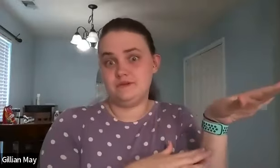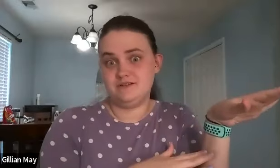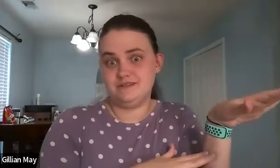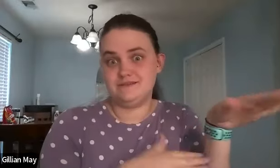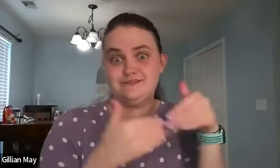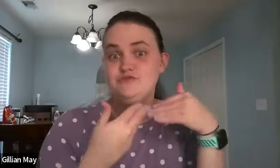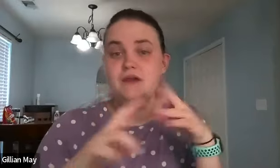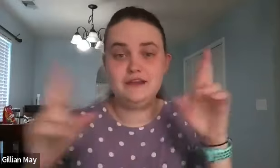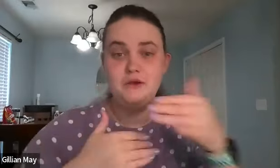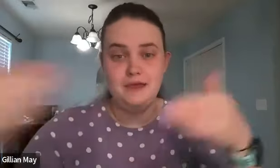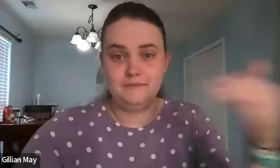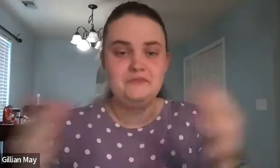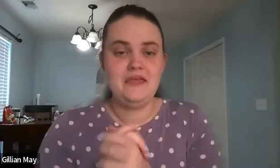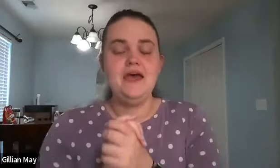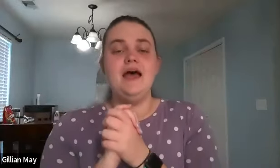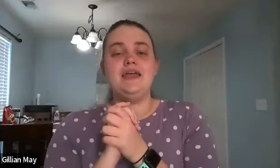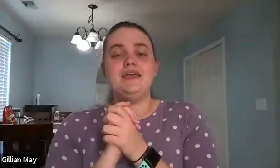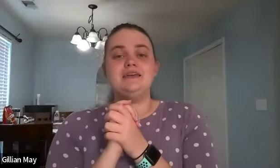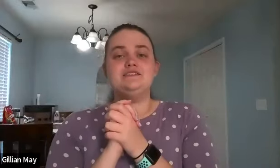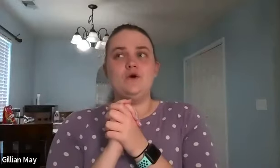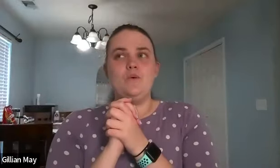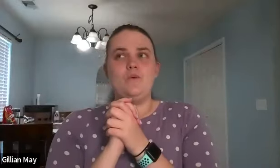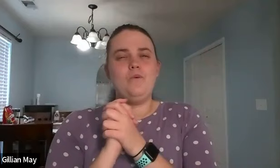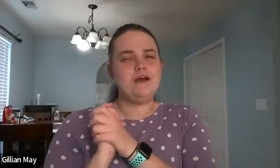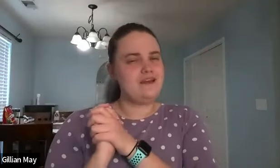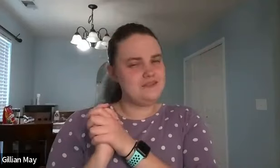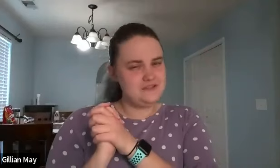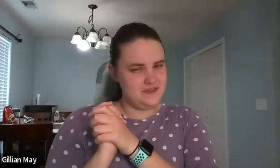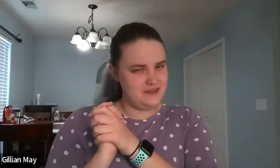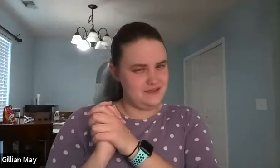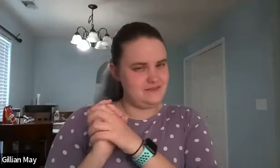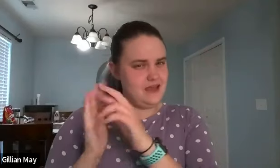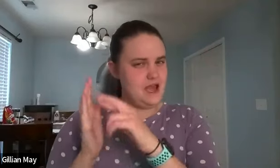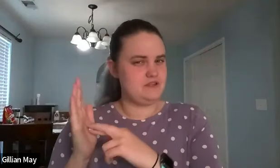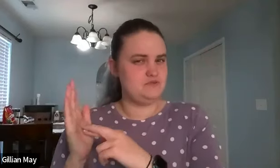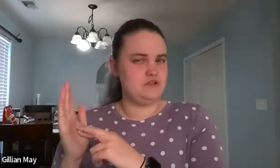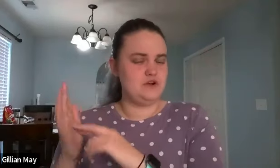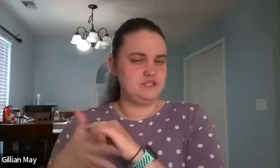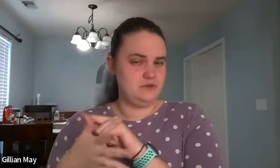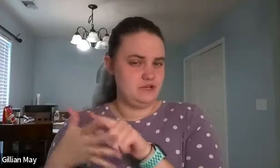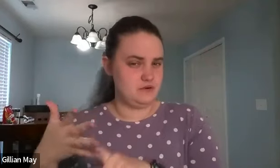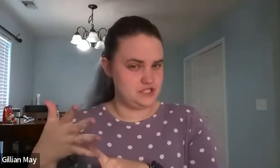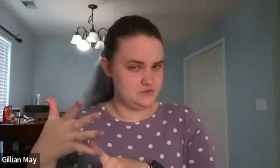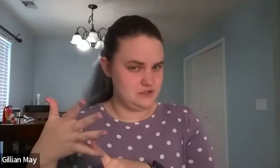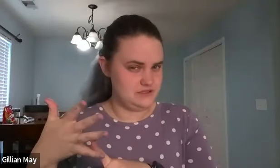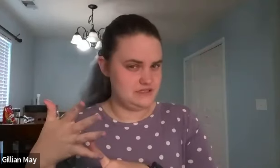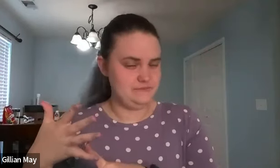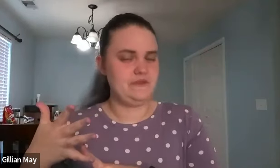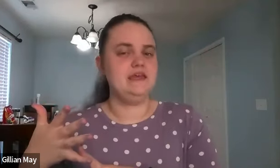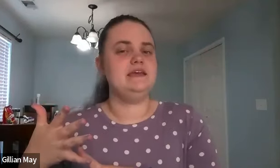start this. I was so ready to go ahead. Is one other thing that happens with our WH question words